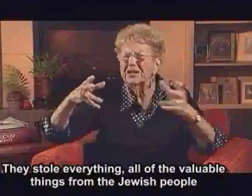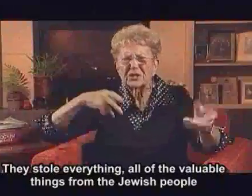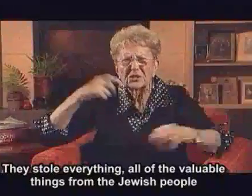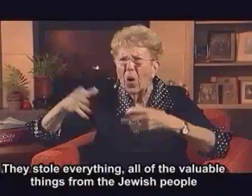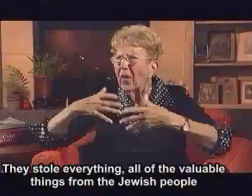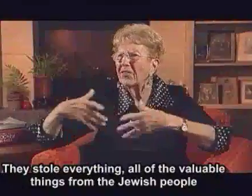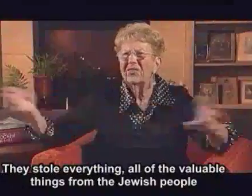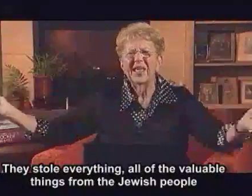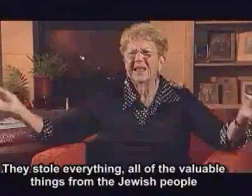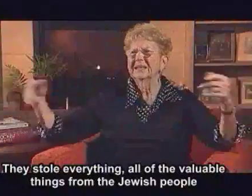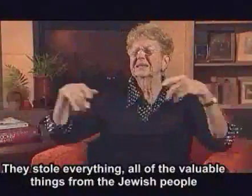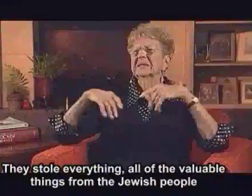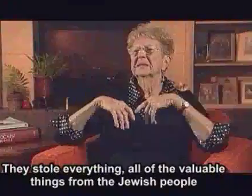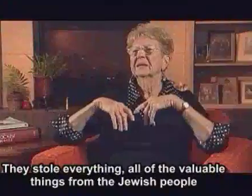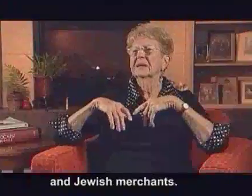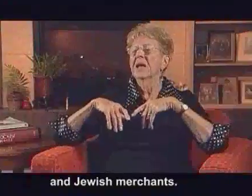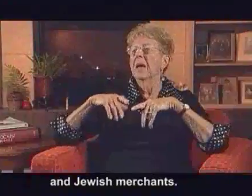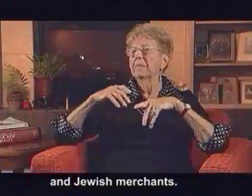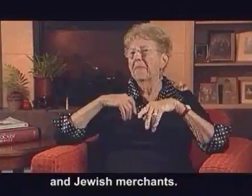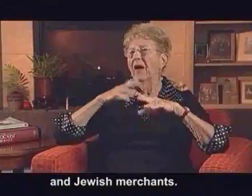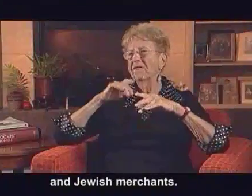all the valuable things from Jewish people and Jewish merchants.